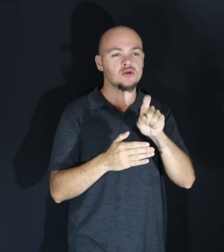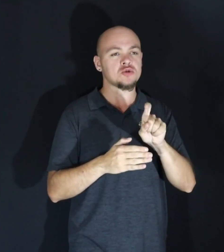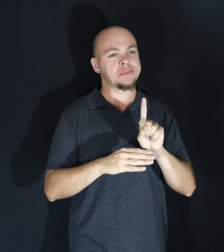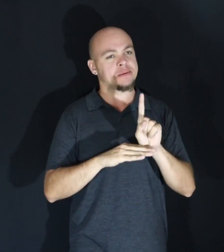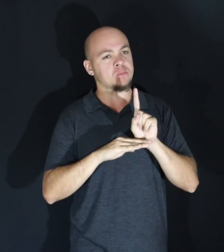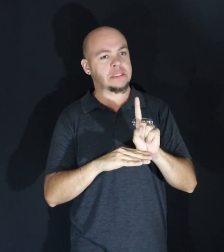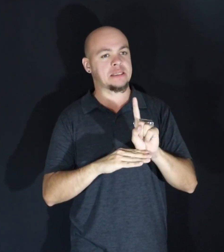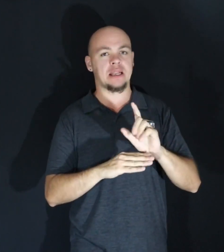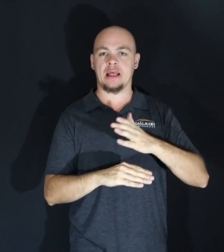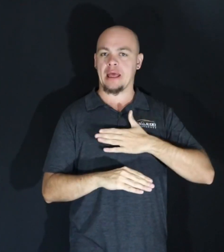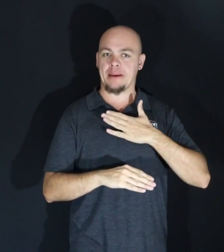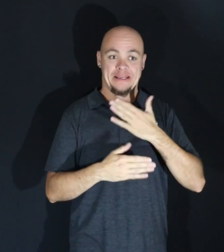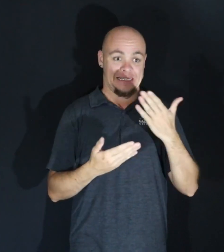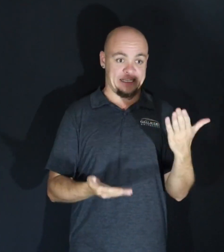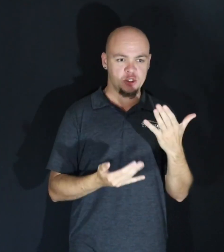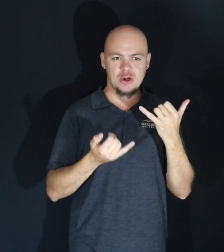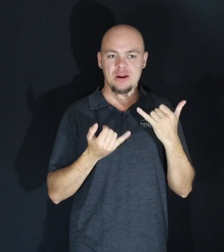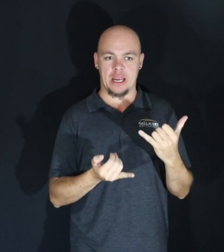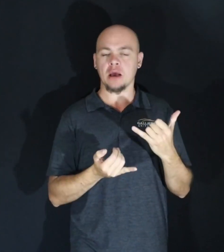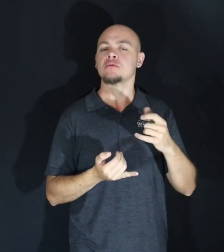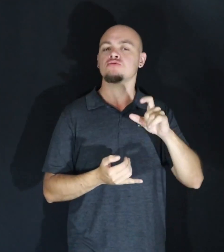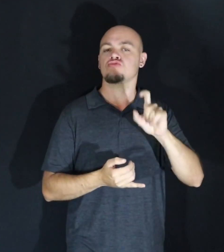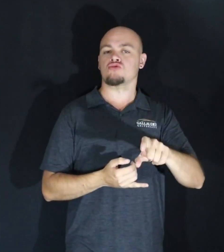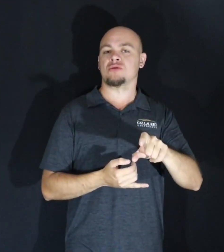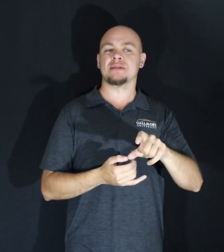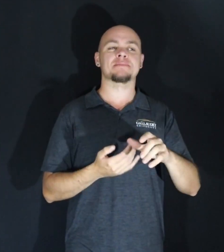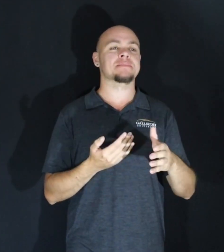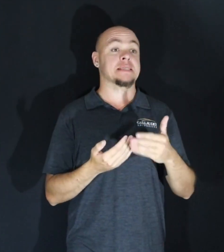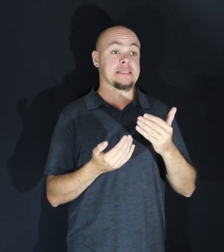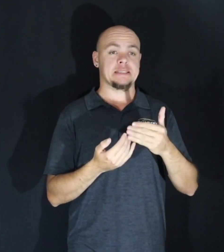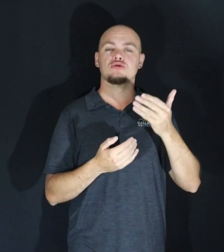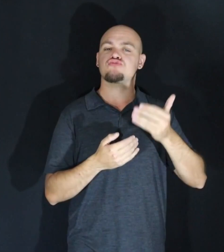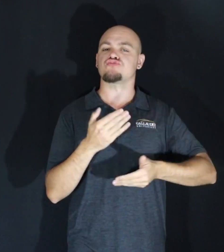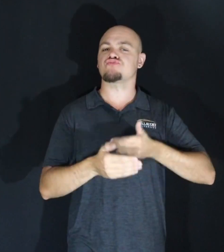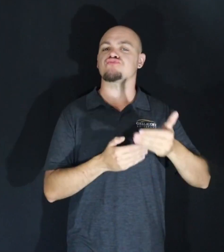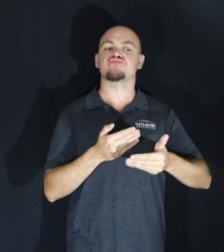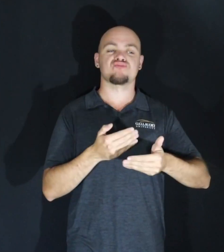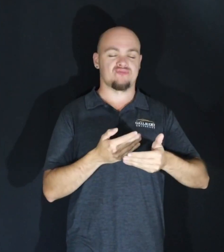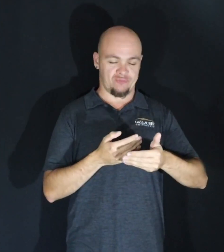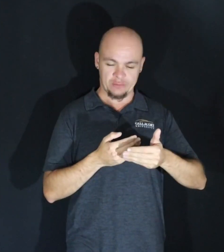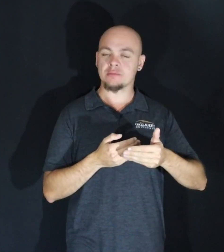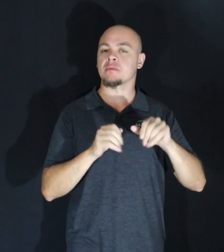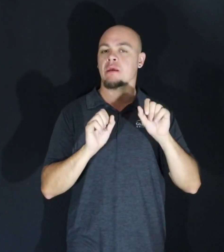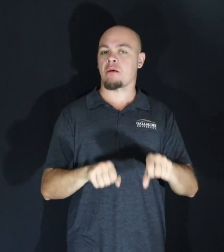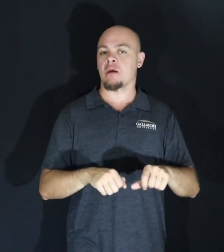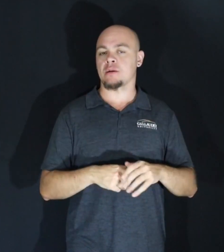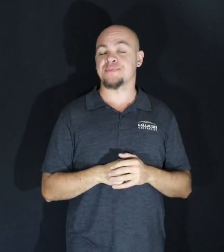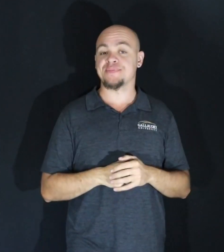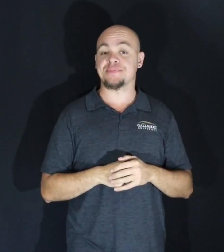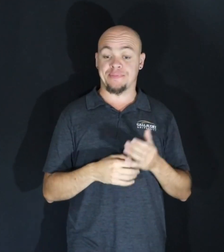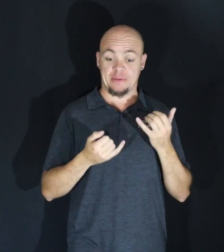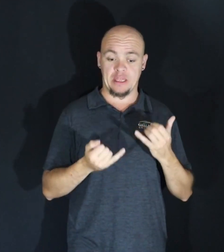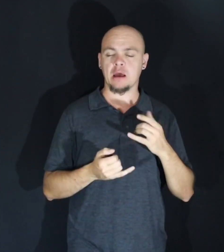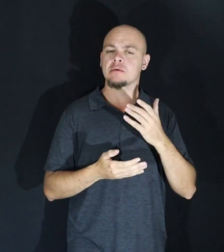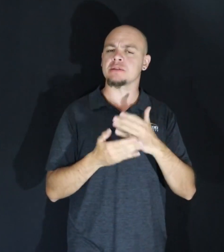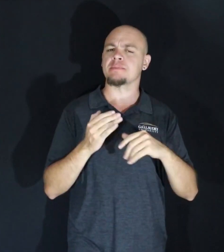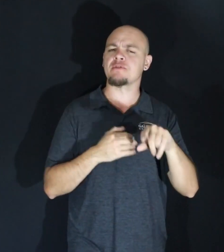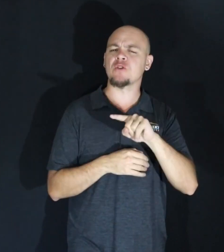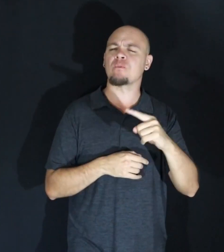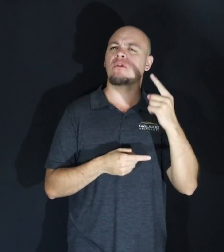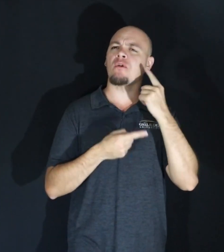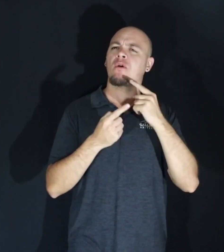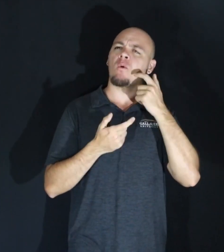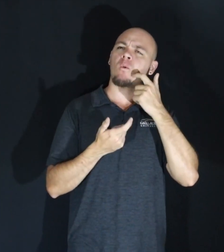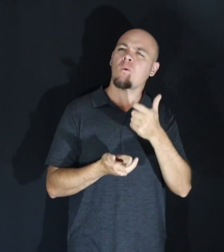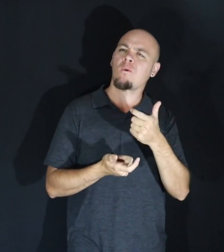to be happy right here, right now, it makes it a lot easier to go through this process. Now, some of you may be watching and